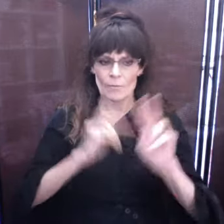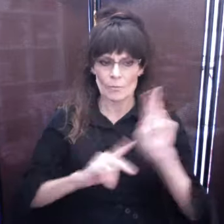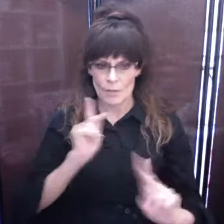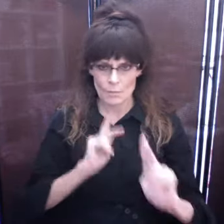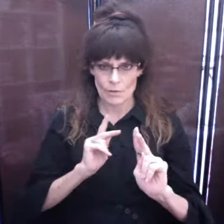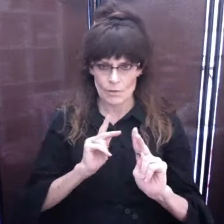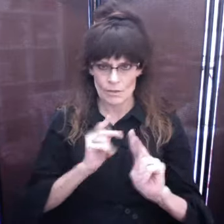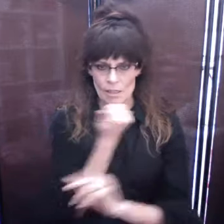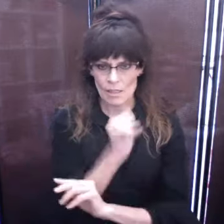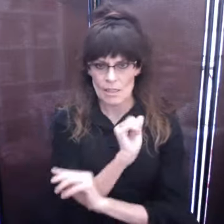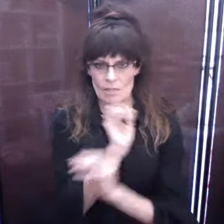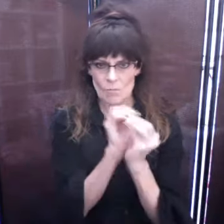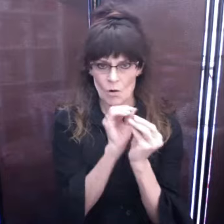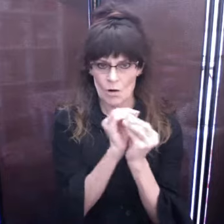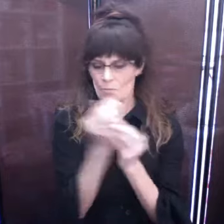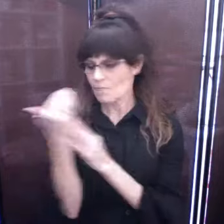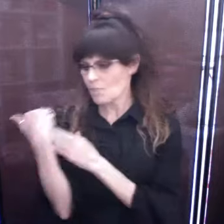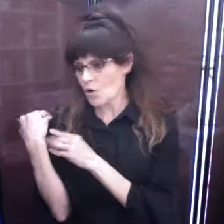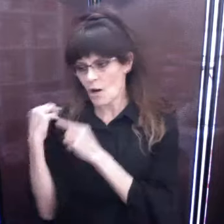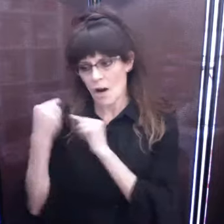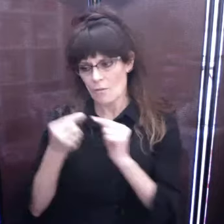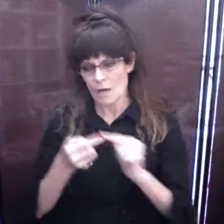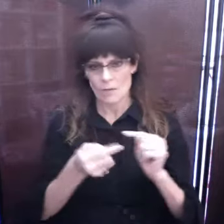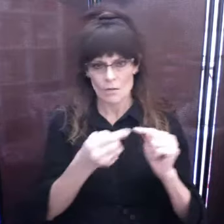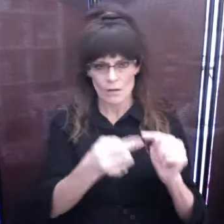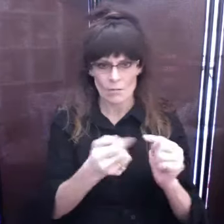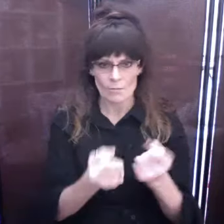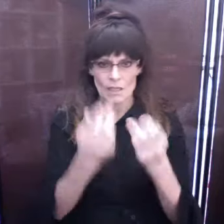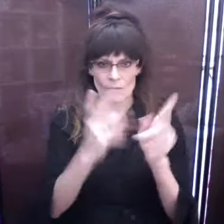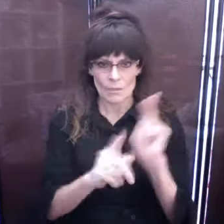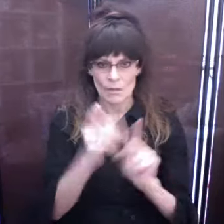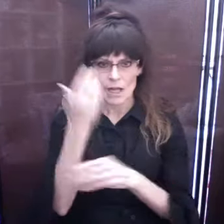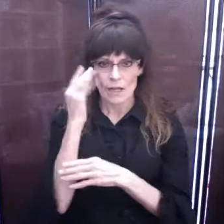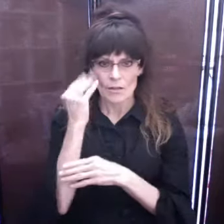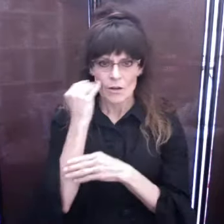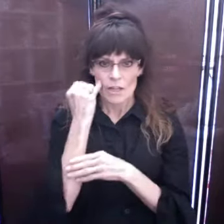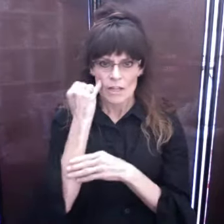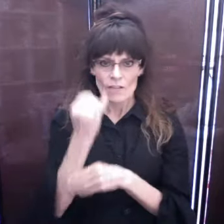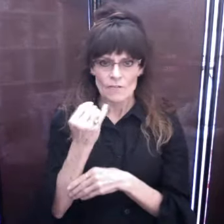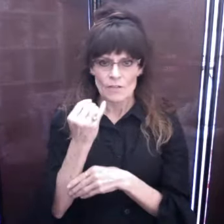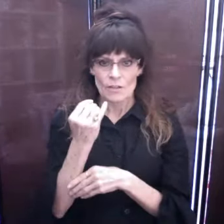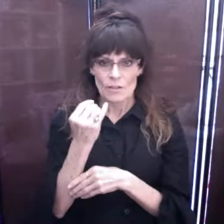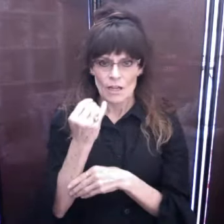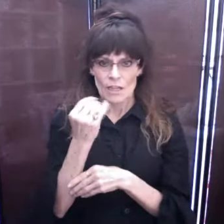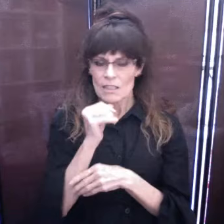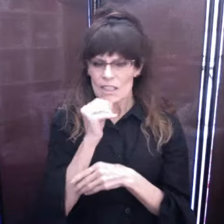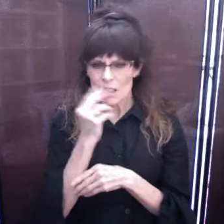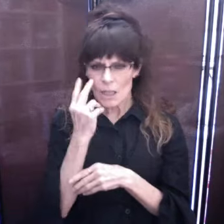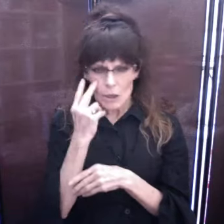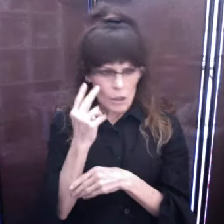everybody down, you guys. I'm going to jump and take a fast forward. I don't know if I don't know if I didn't really look close enough at the flyer to see if